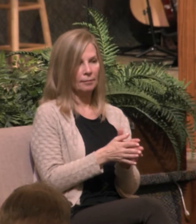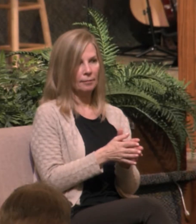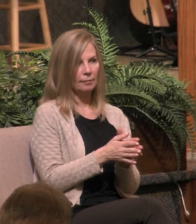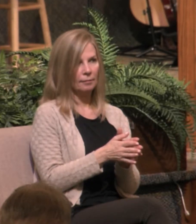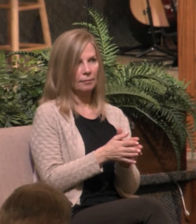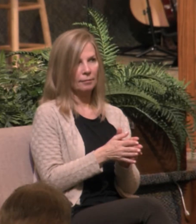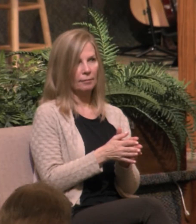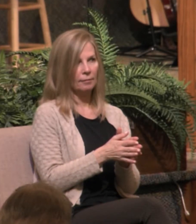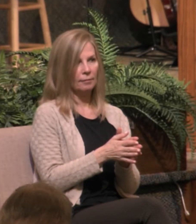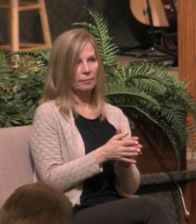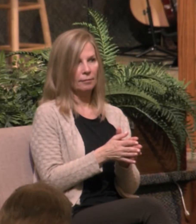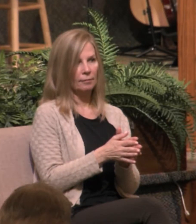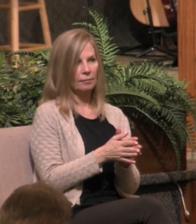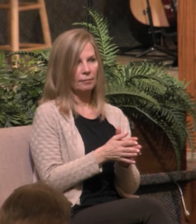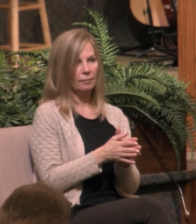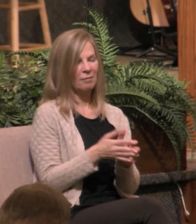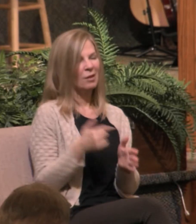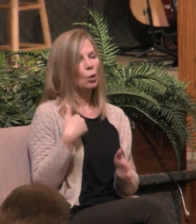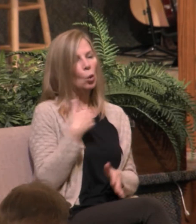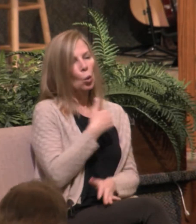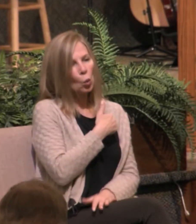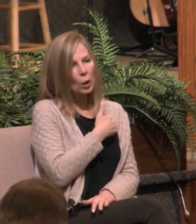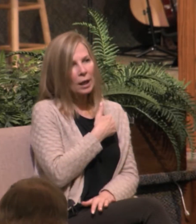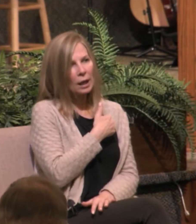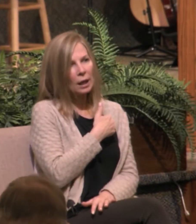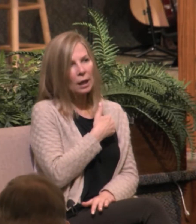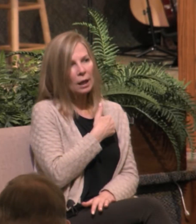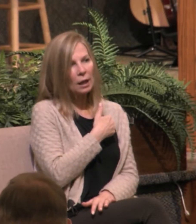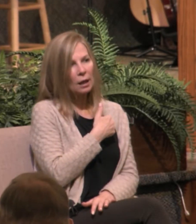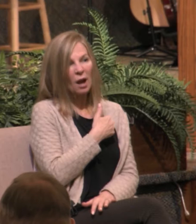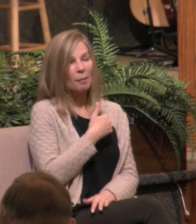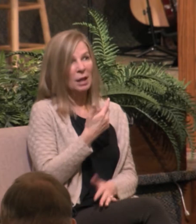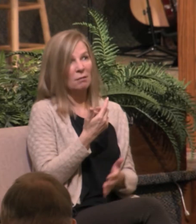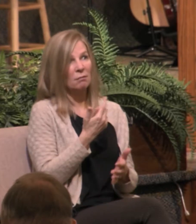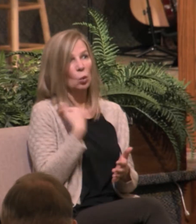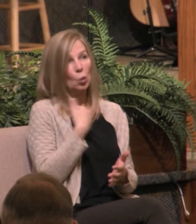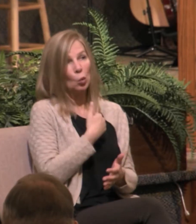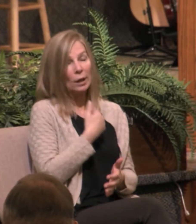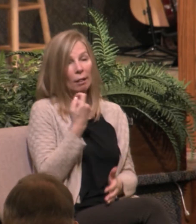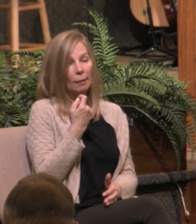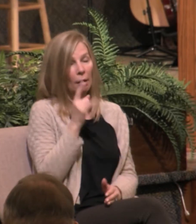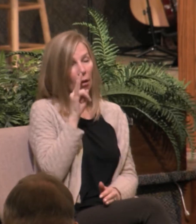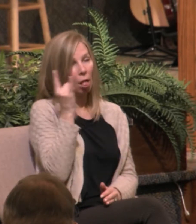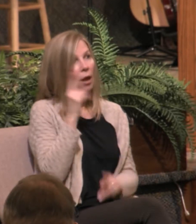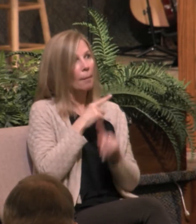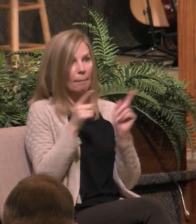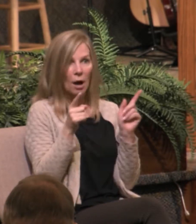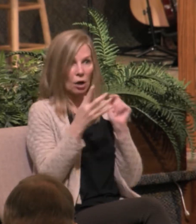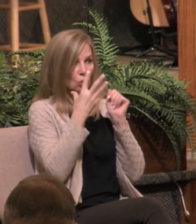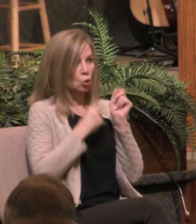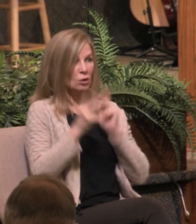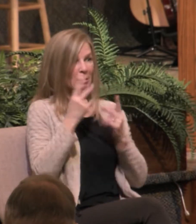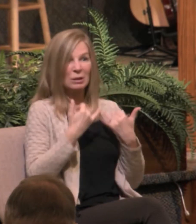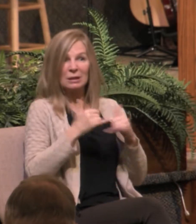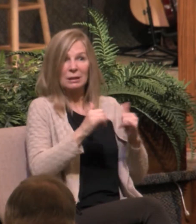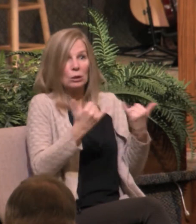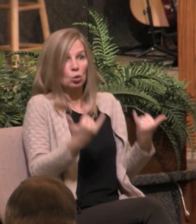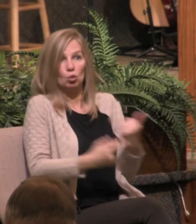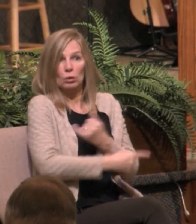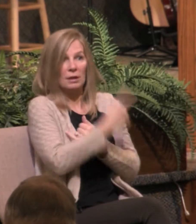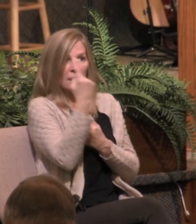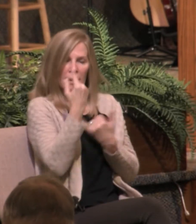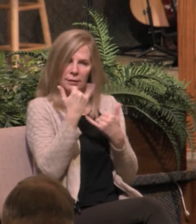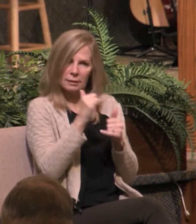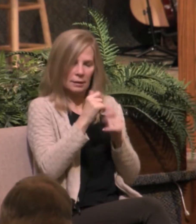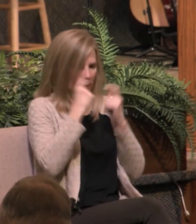We can even be numbed by it because the fact that Jewish people still celebrate the Passover now. It's interesting. I've known many Jewish